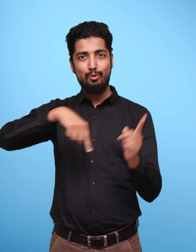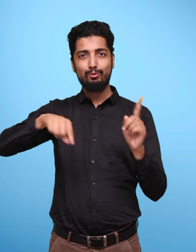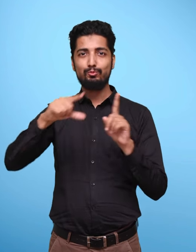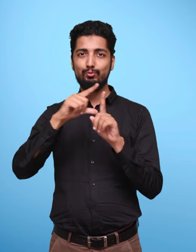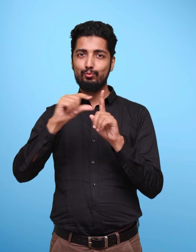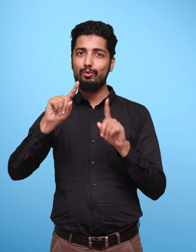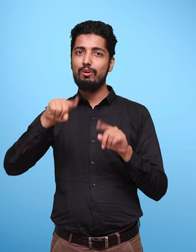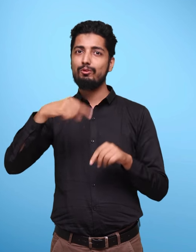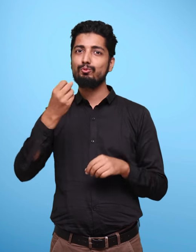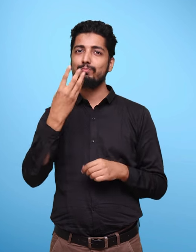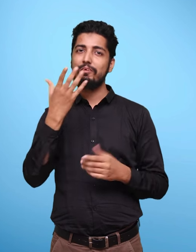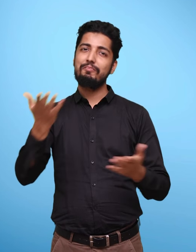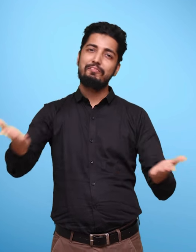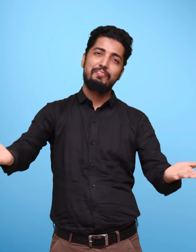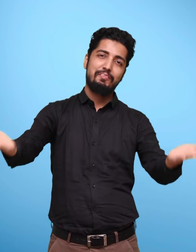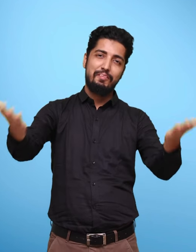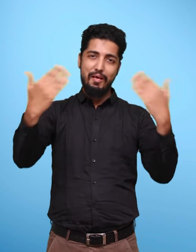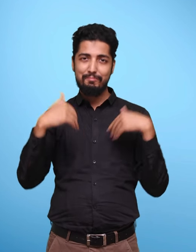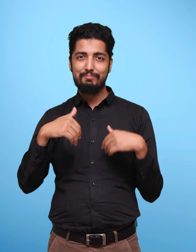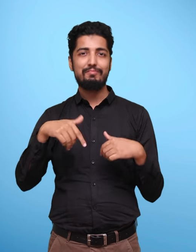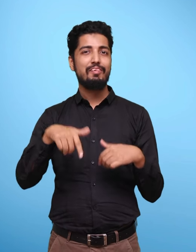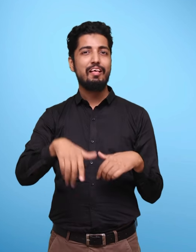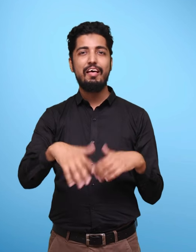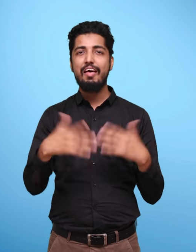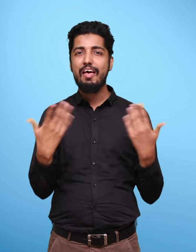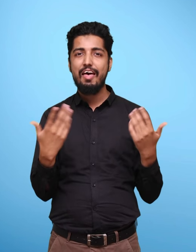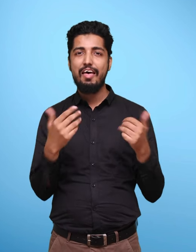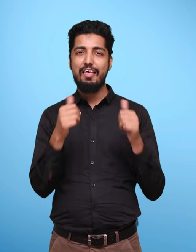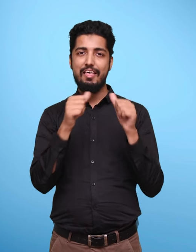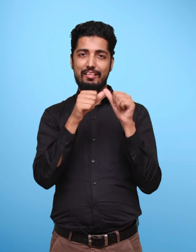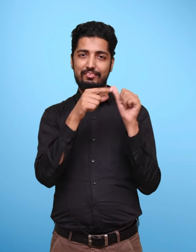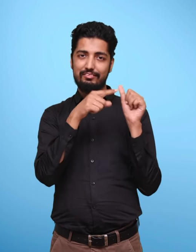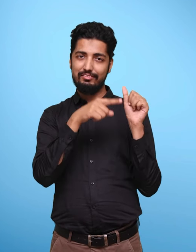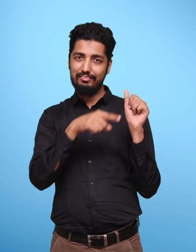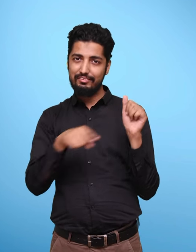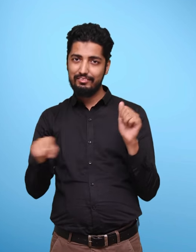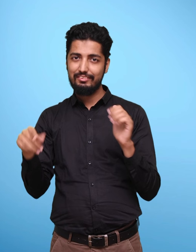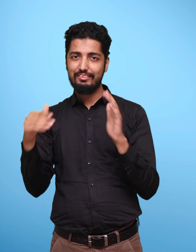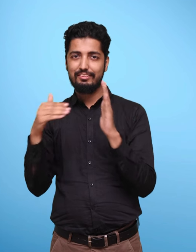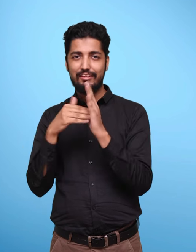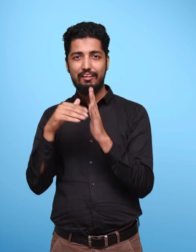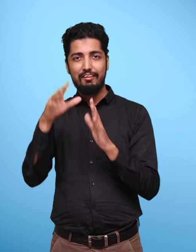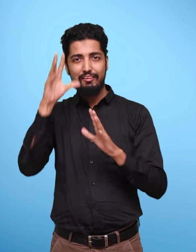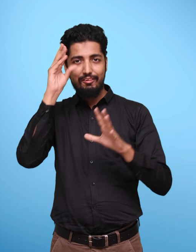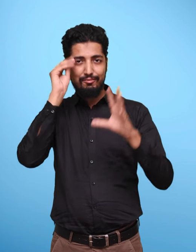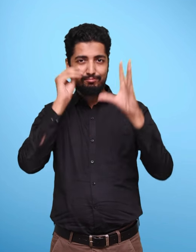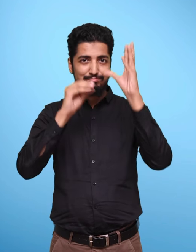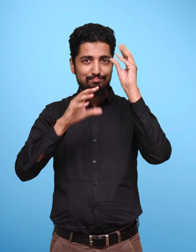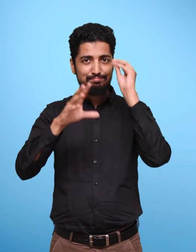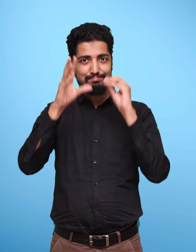Next day morning, come to me. We will learn the